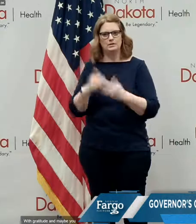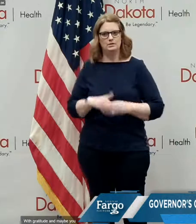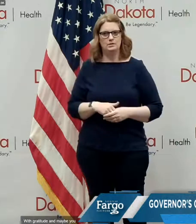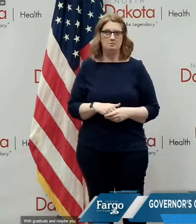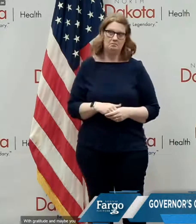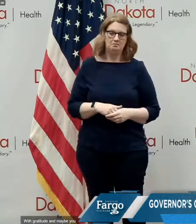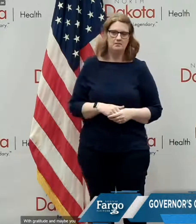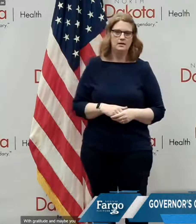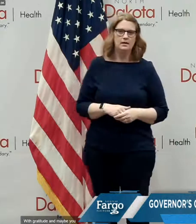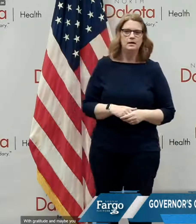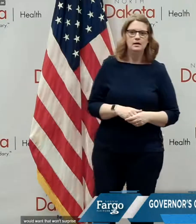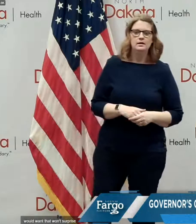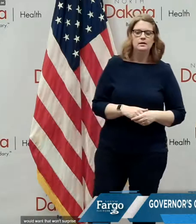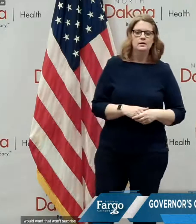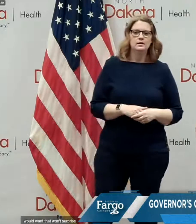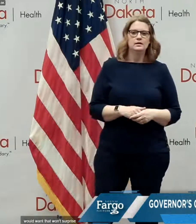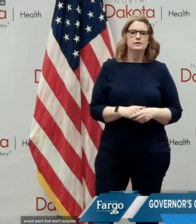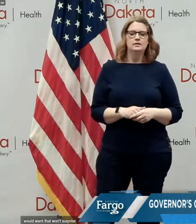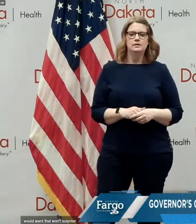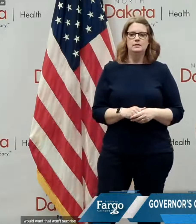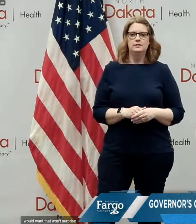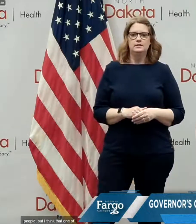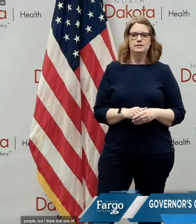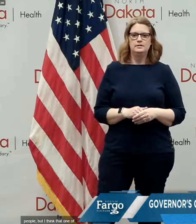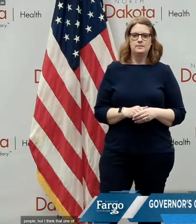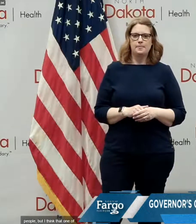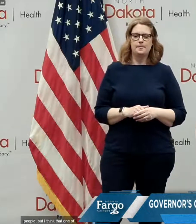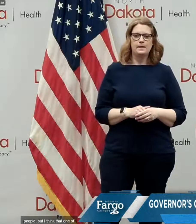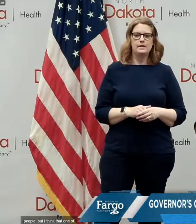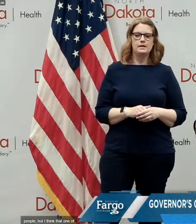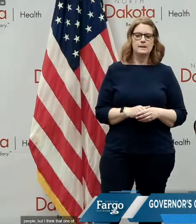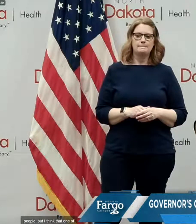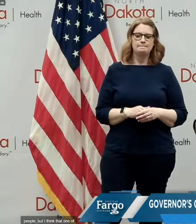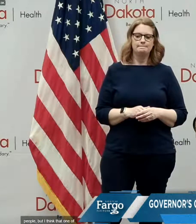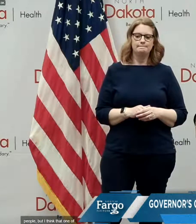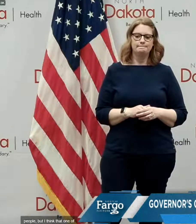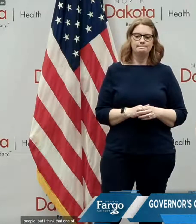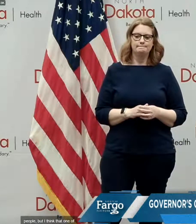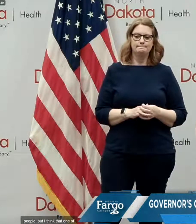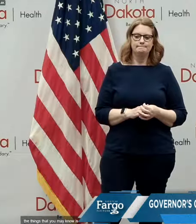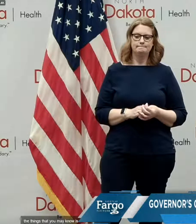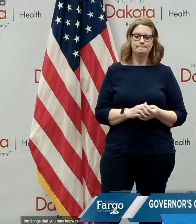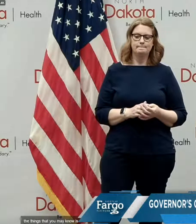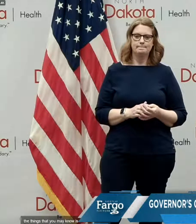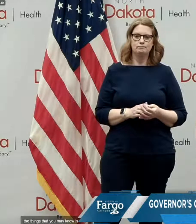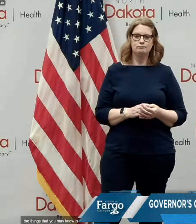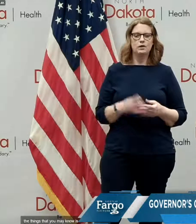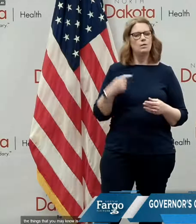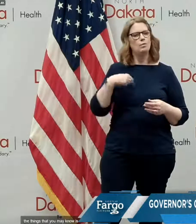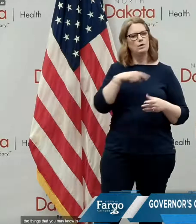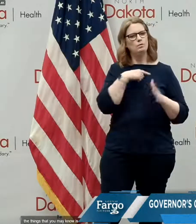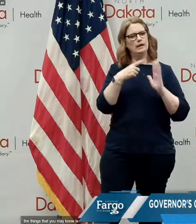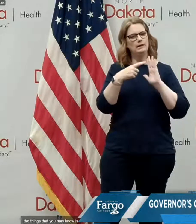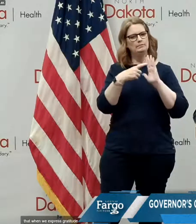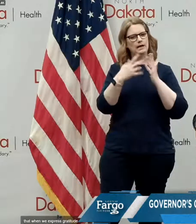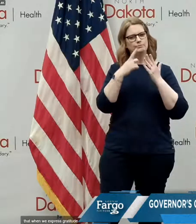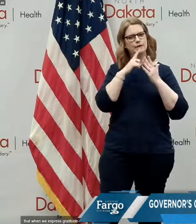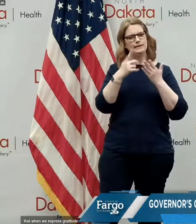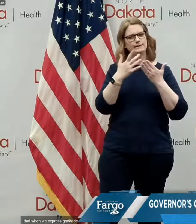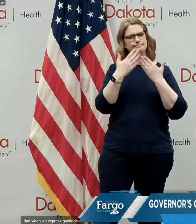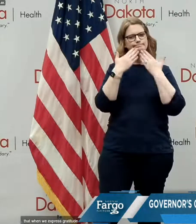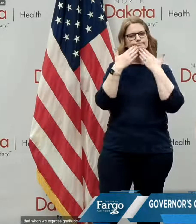people, but I think that one of the things that you may know is that when we express gratitude, our brain